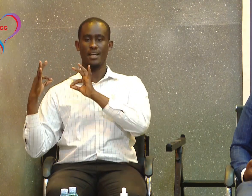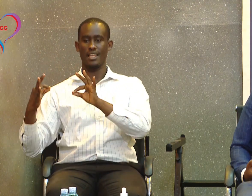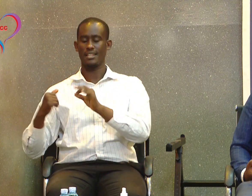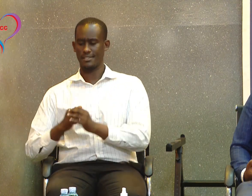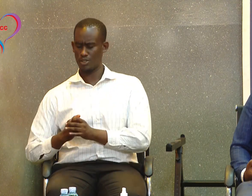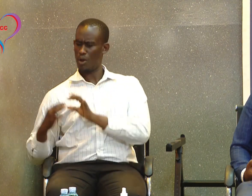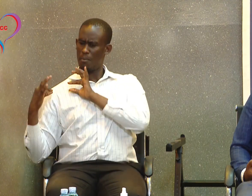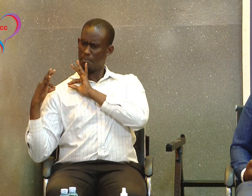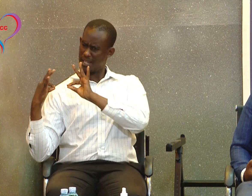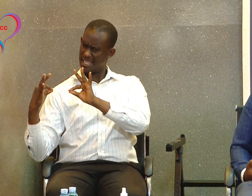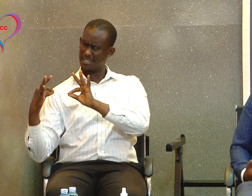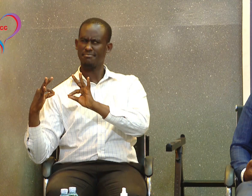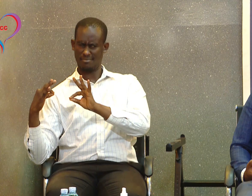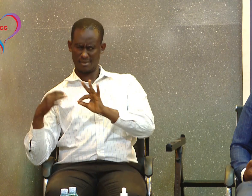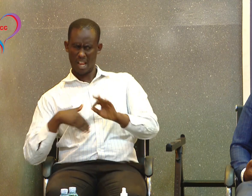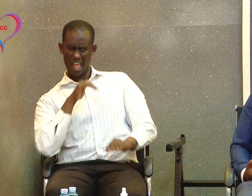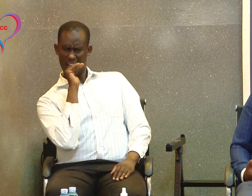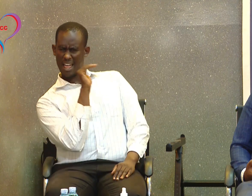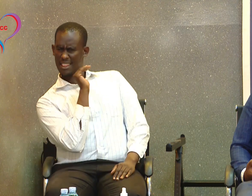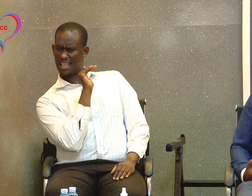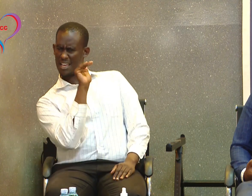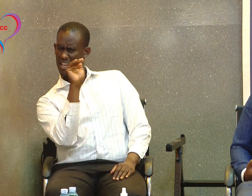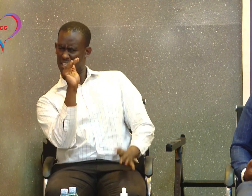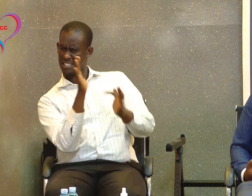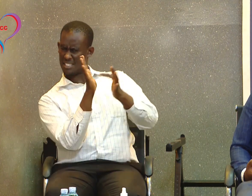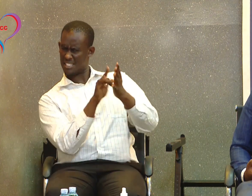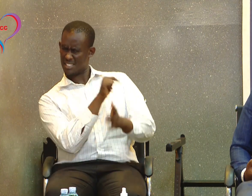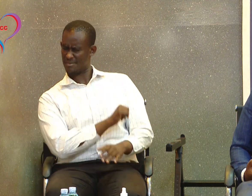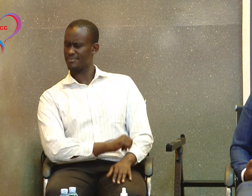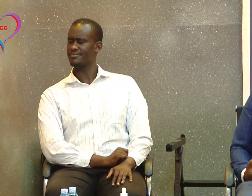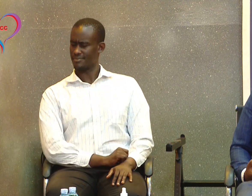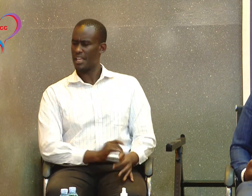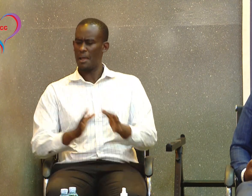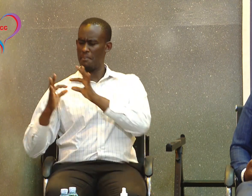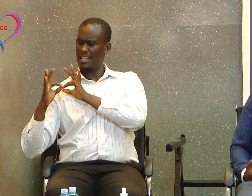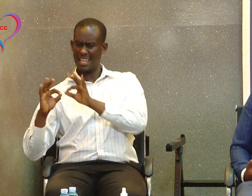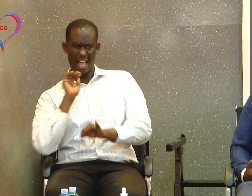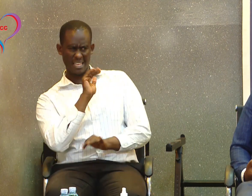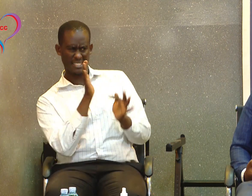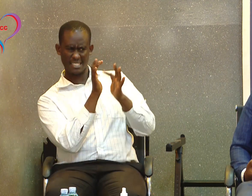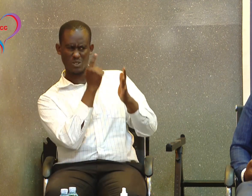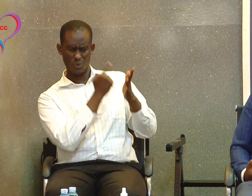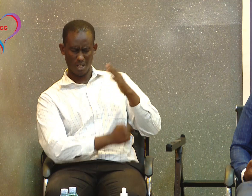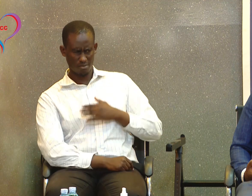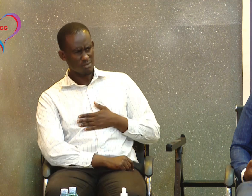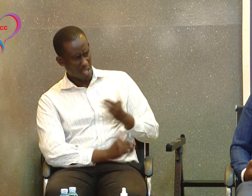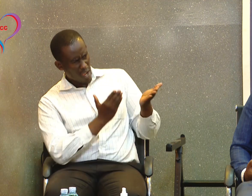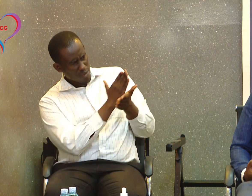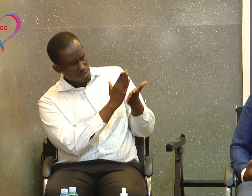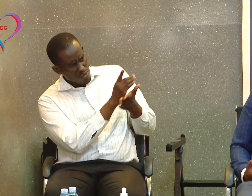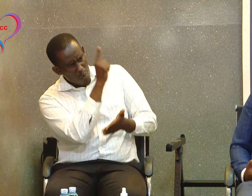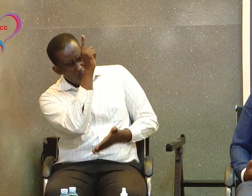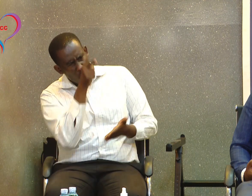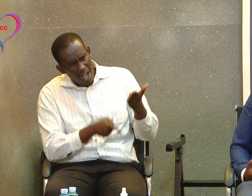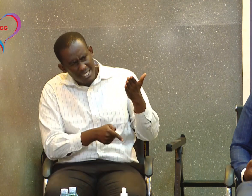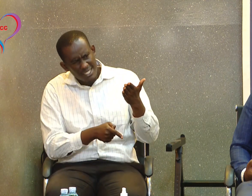ne kimuleetera naye okubeera ng'abuuza ekibuuzo kye. What is truth? Pilato n'agamba nti amazima